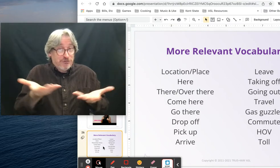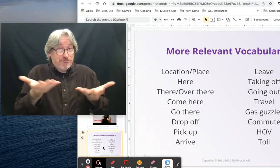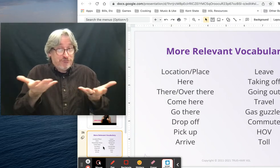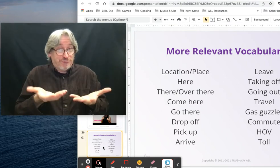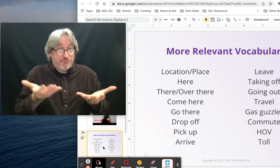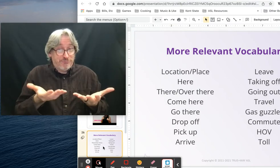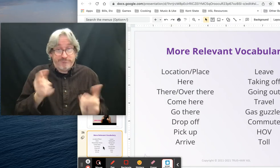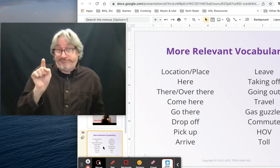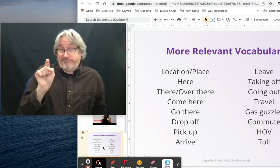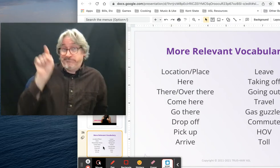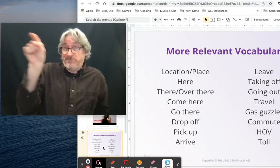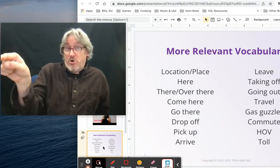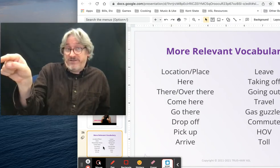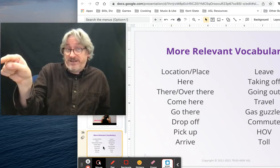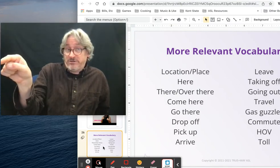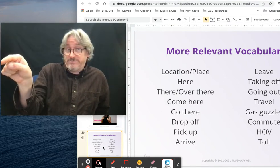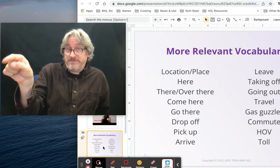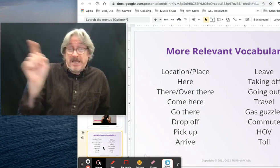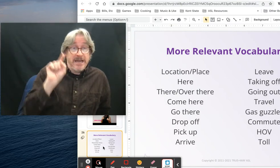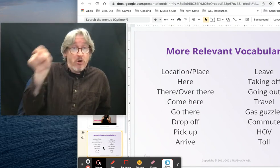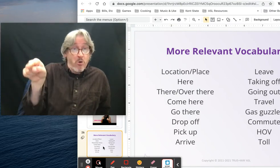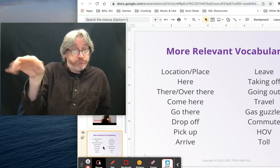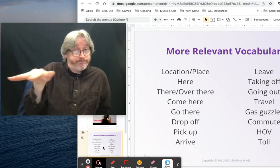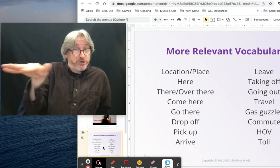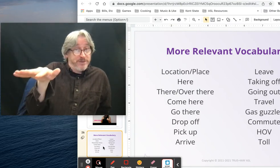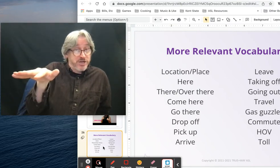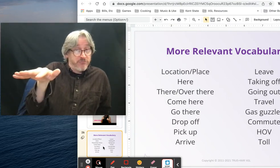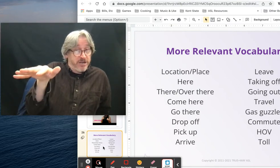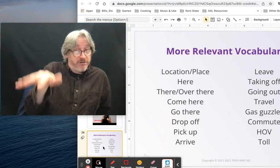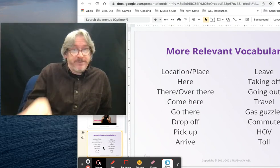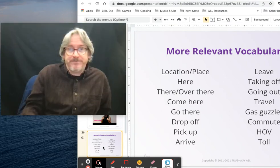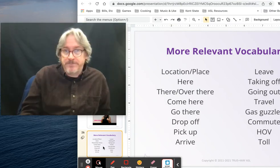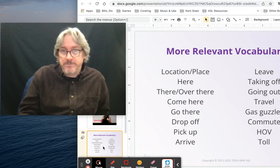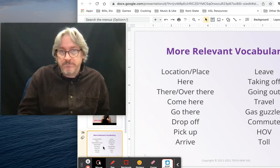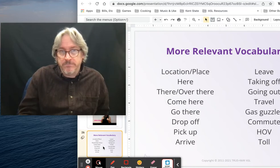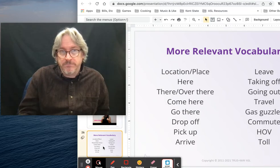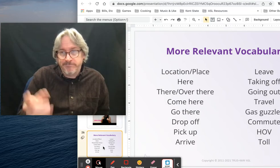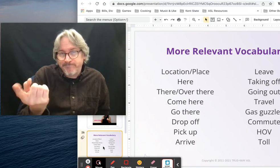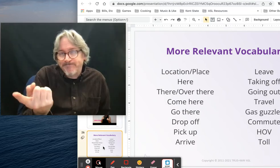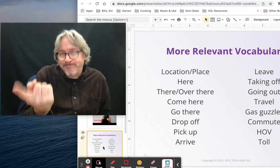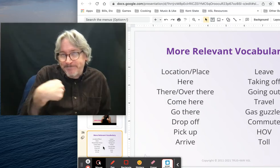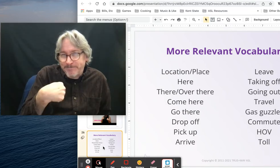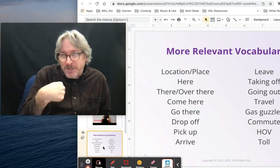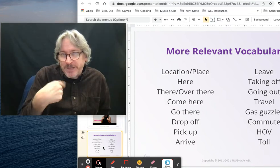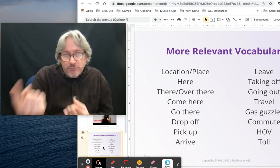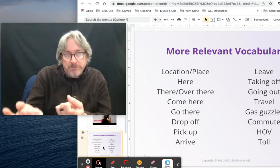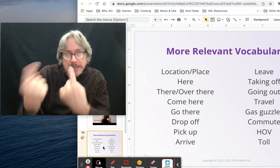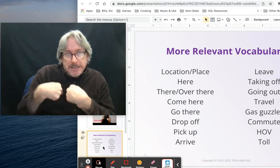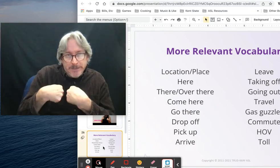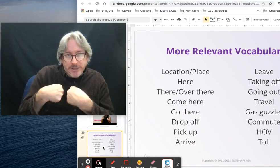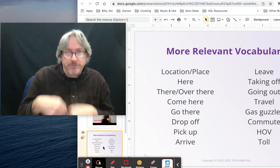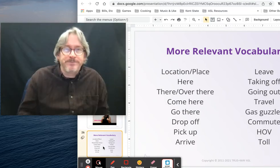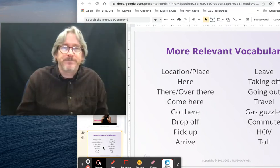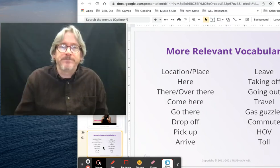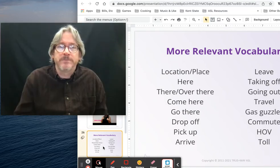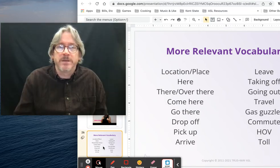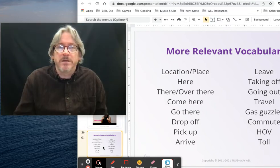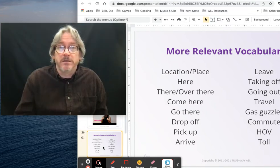Here, over there, and could be a general area. Come